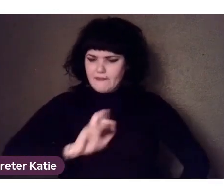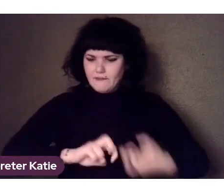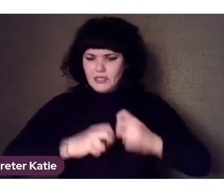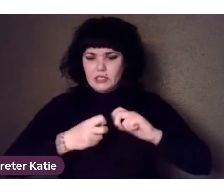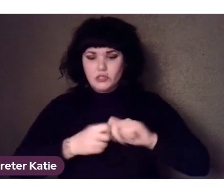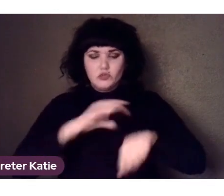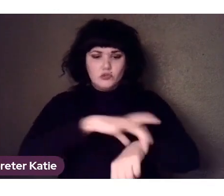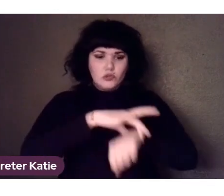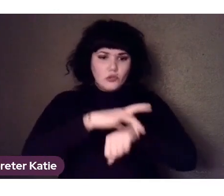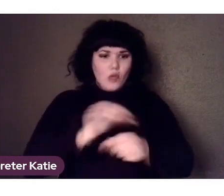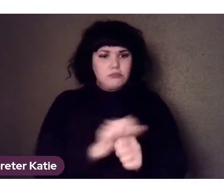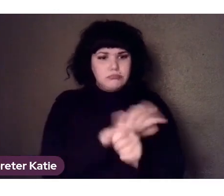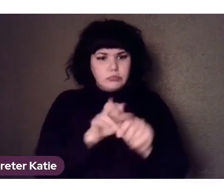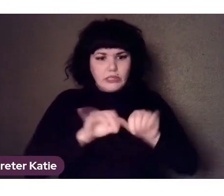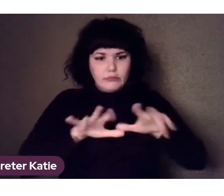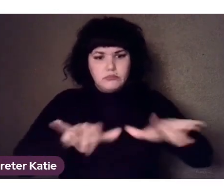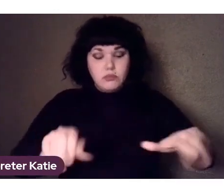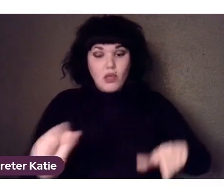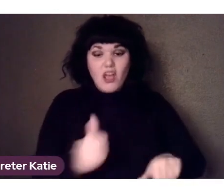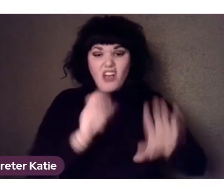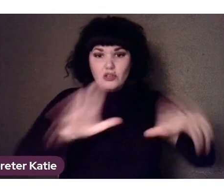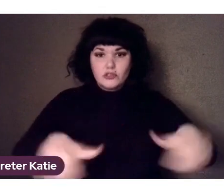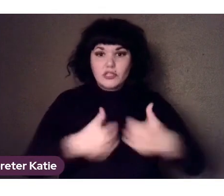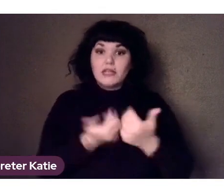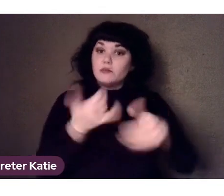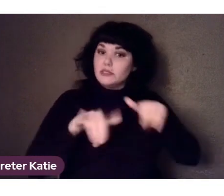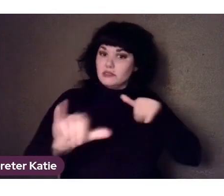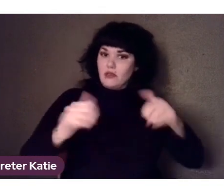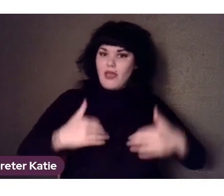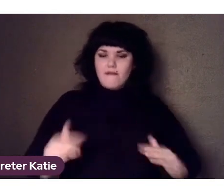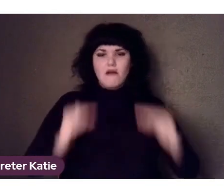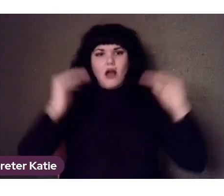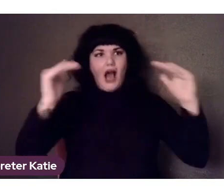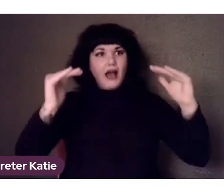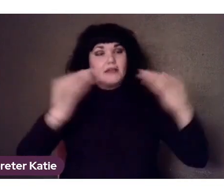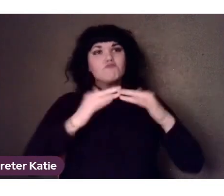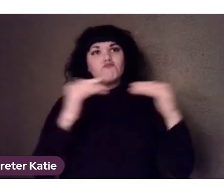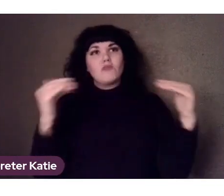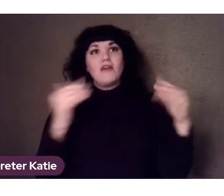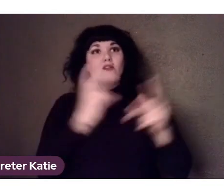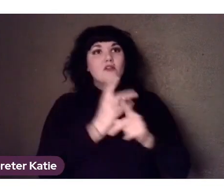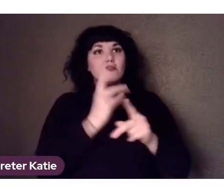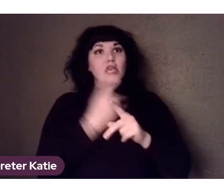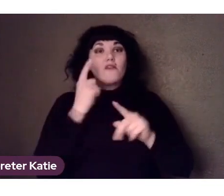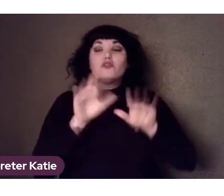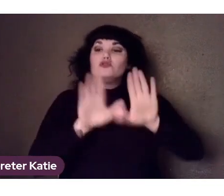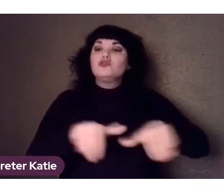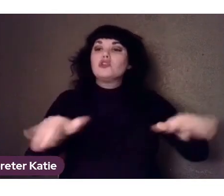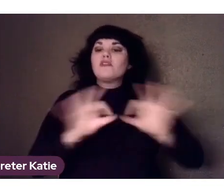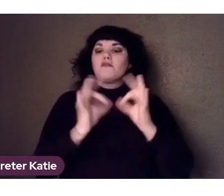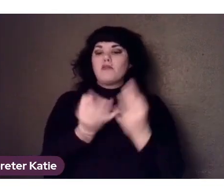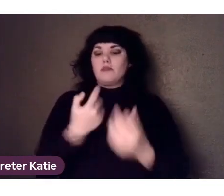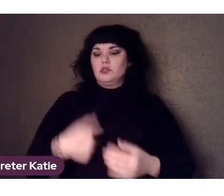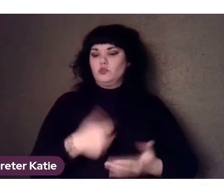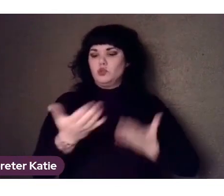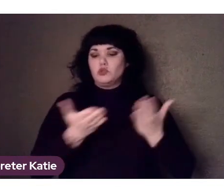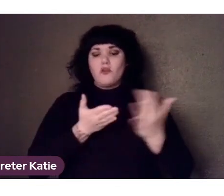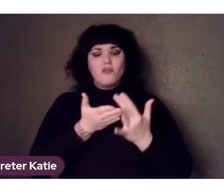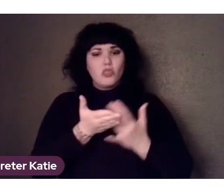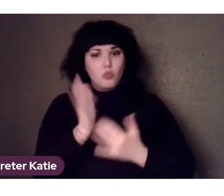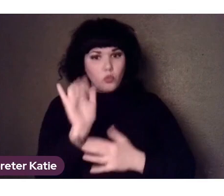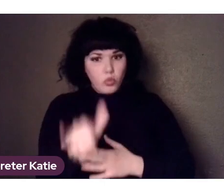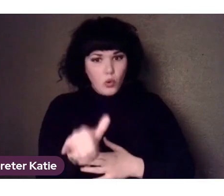other challenges while still maintaining a high level of care for the children and families we serve. It was through these experiences that